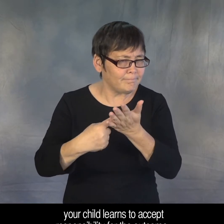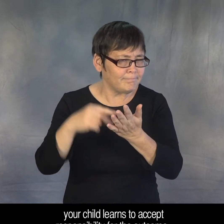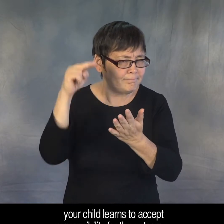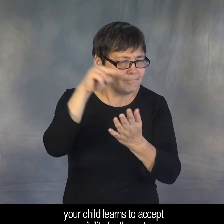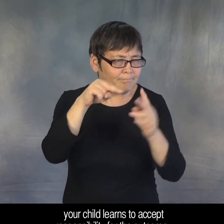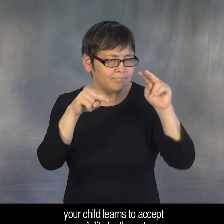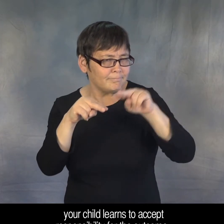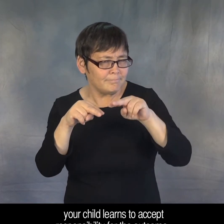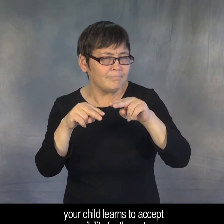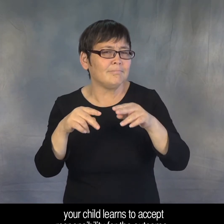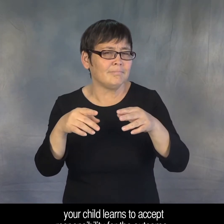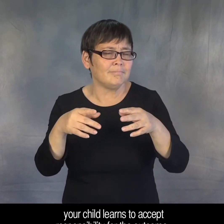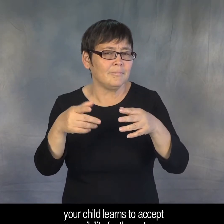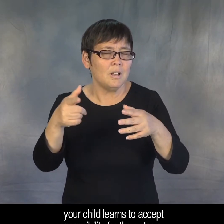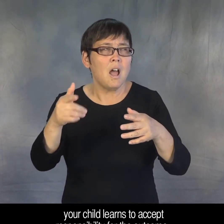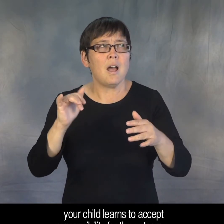accept responsibility for the outcome.